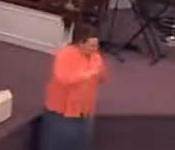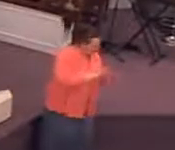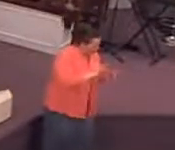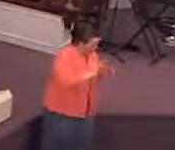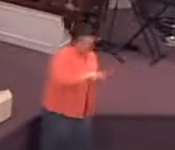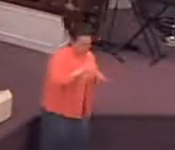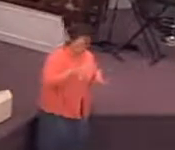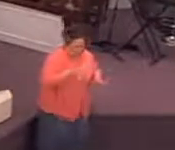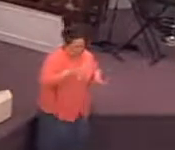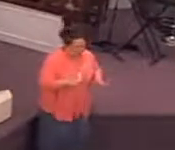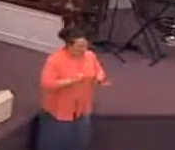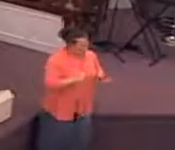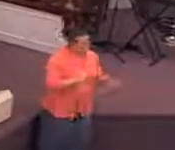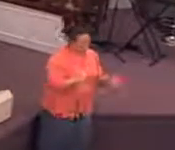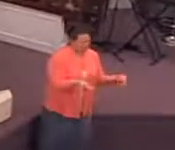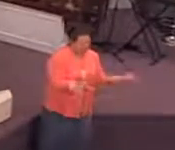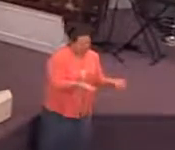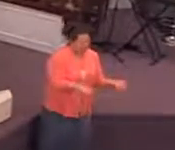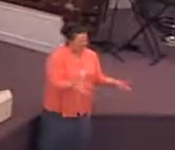on.